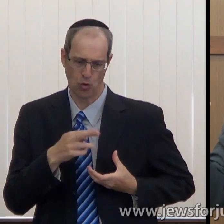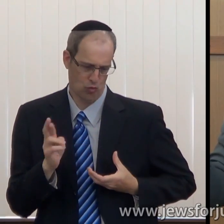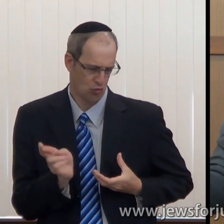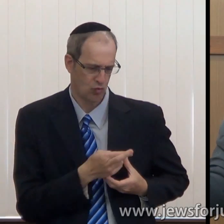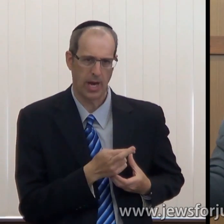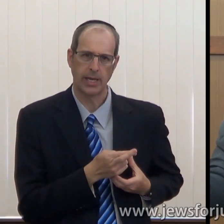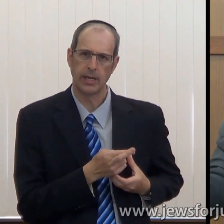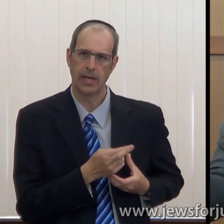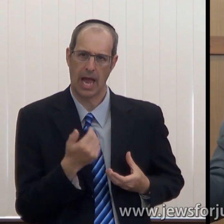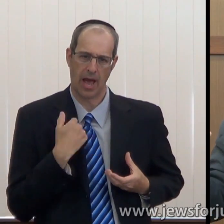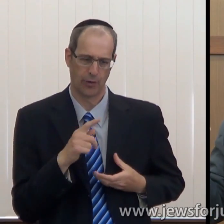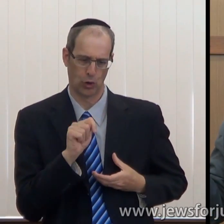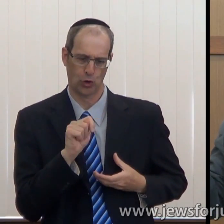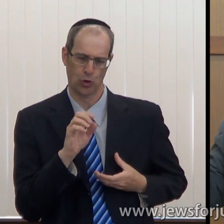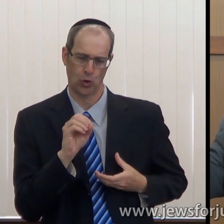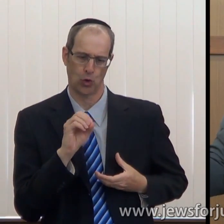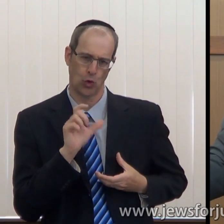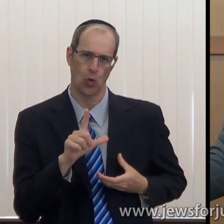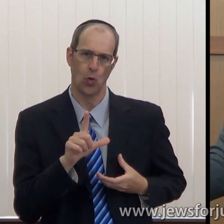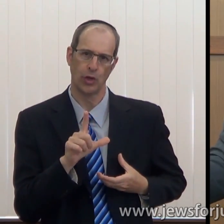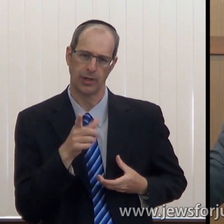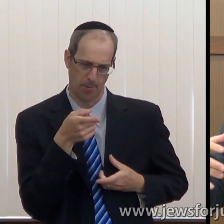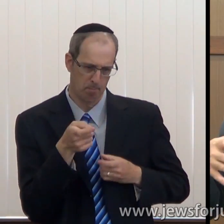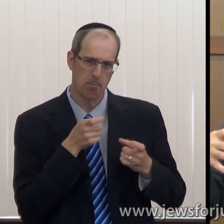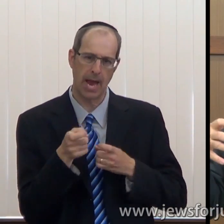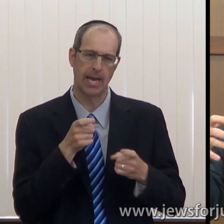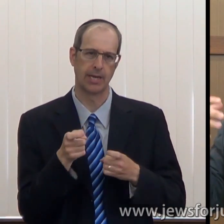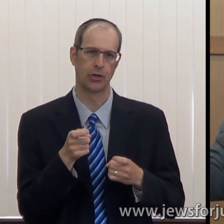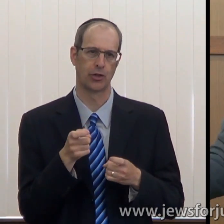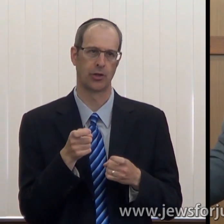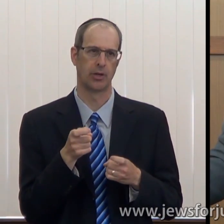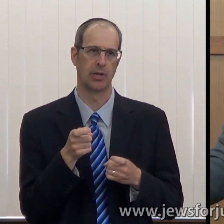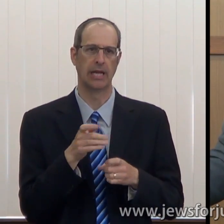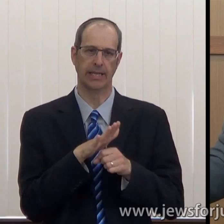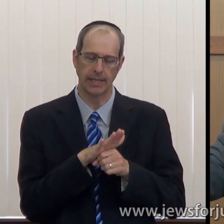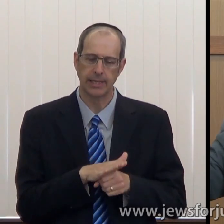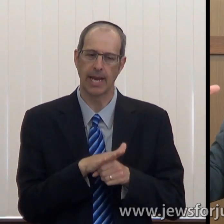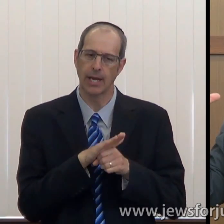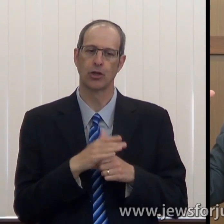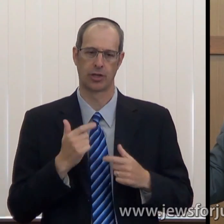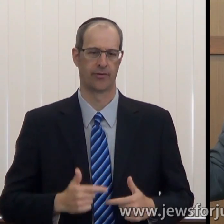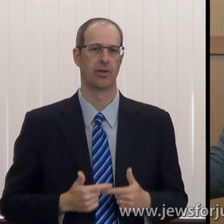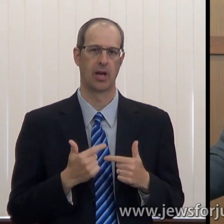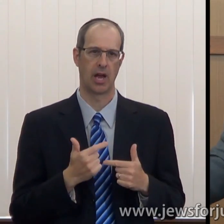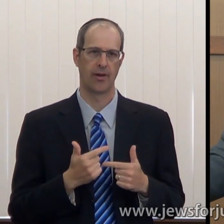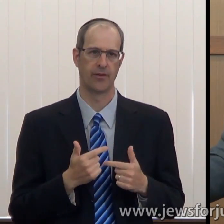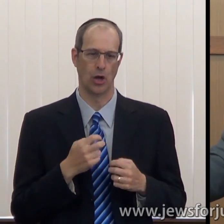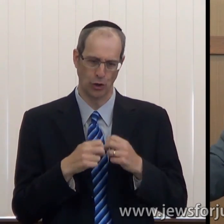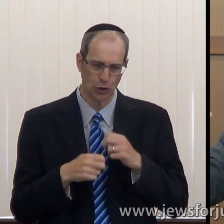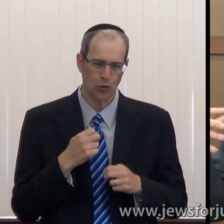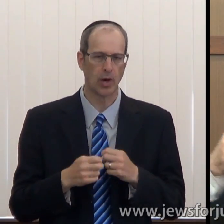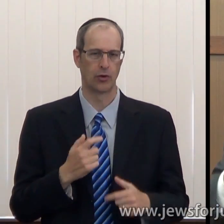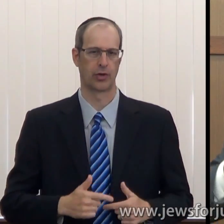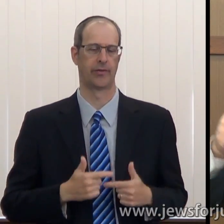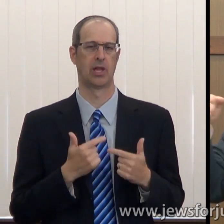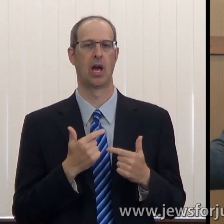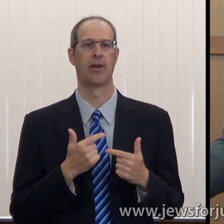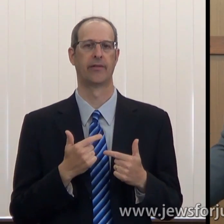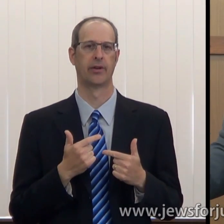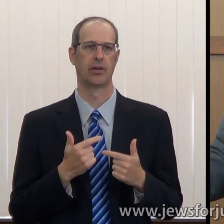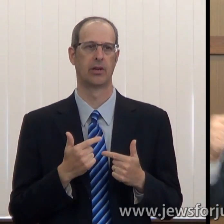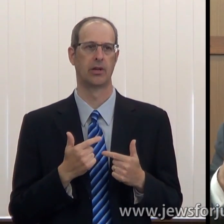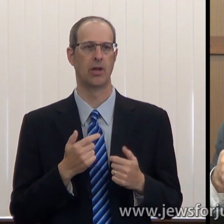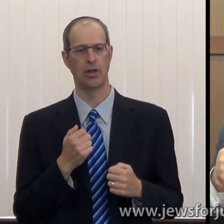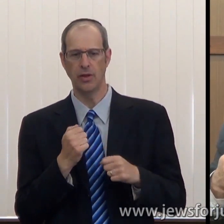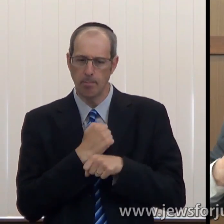gives us the tools to handle the tensions of life, the struggles of life, the